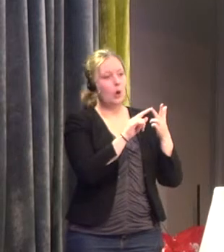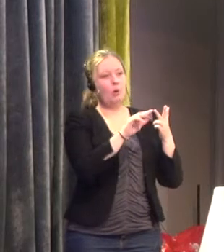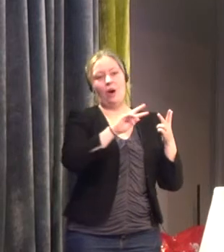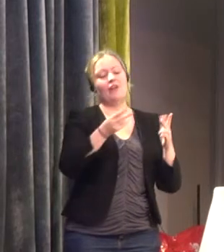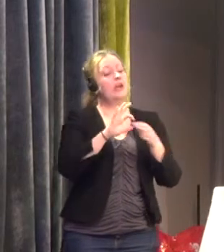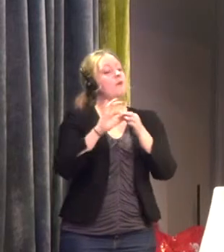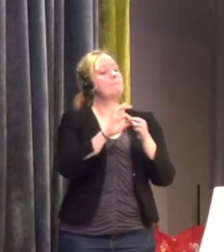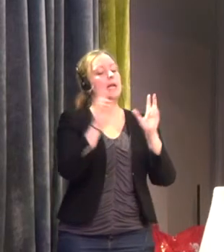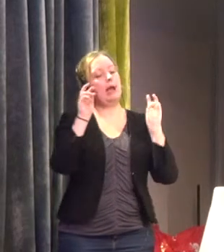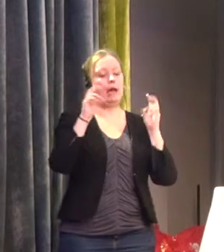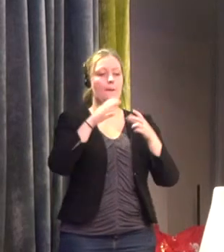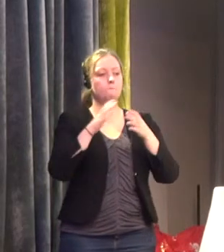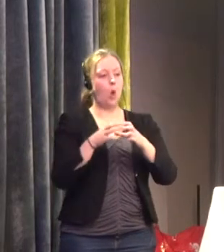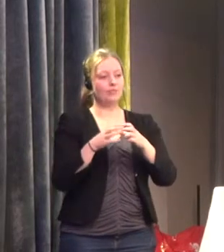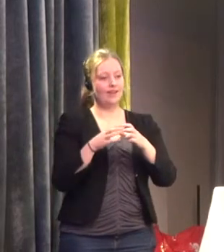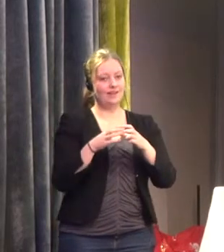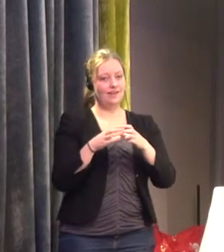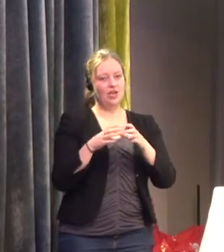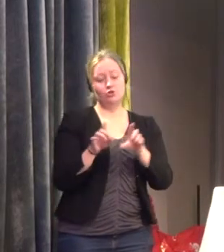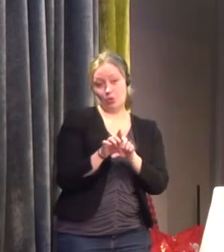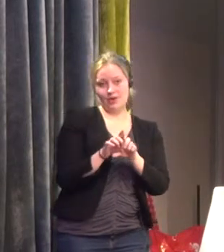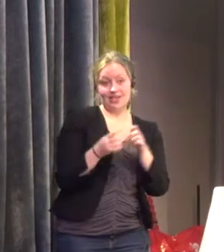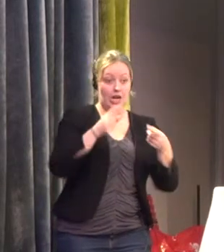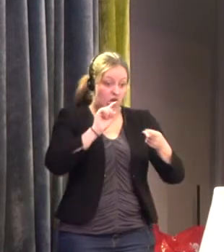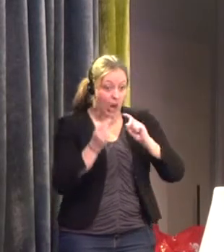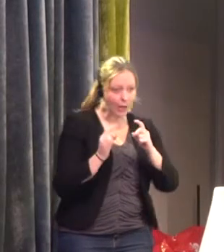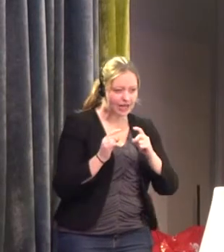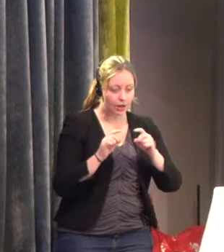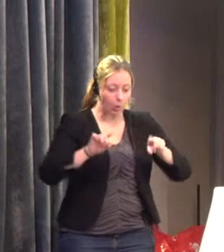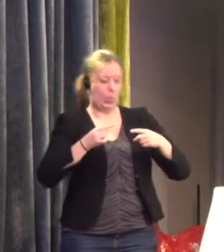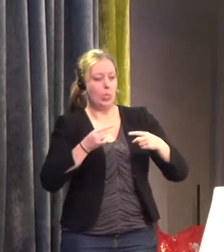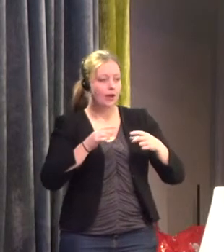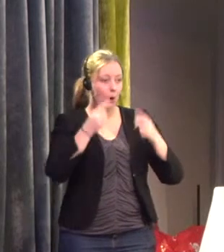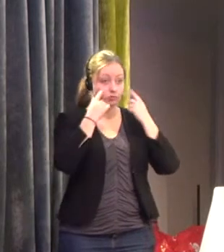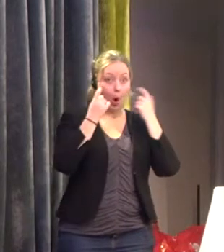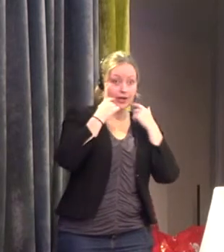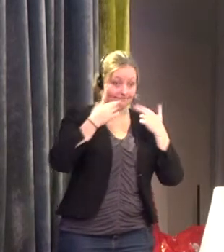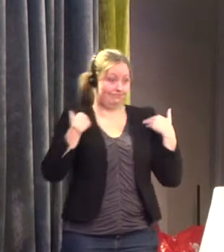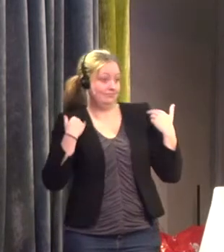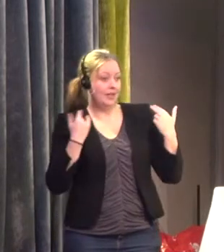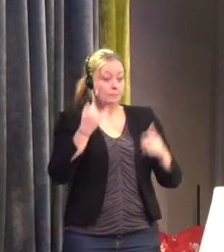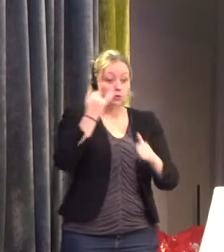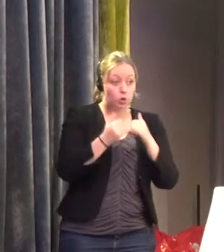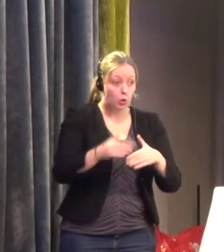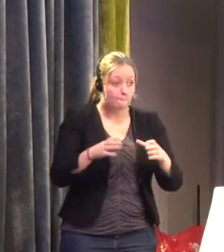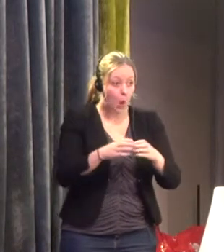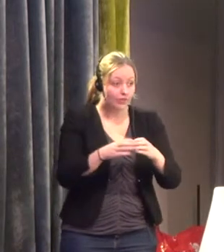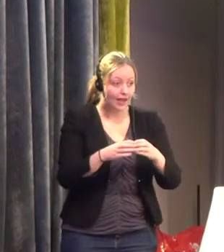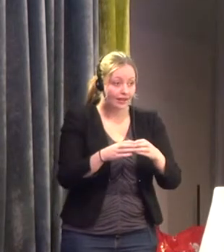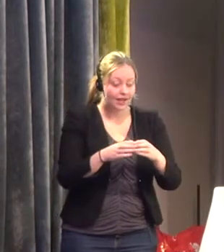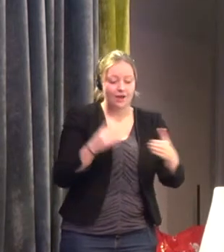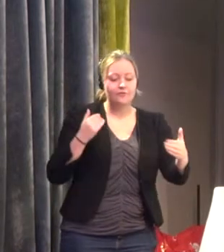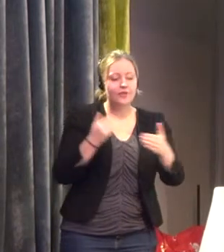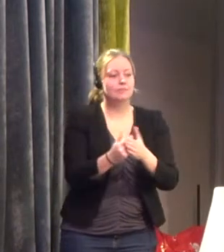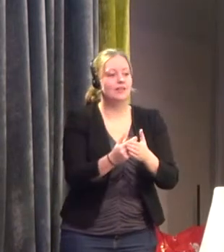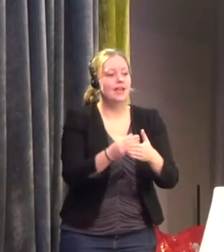fighting and hair biting and all that sort of thing. But at the end of the day, there was one voice, and there was one decision. And at the end of each of